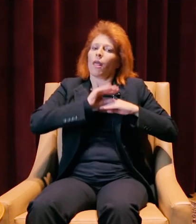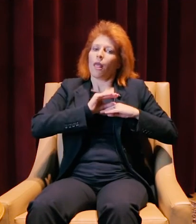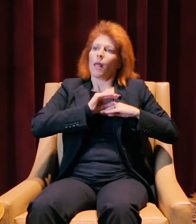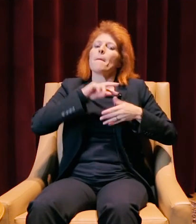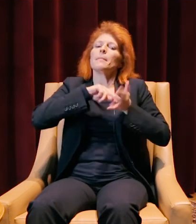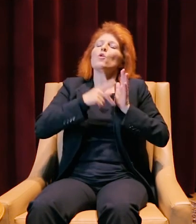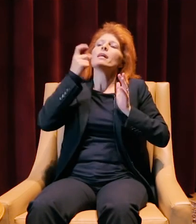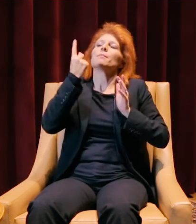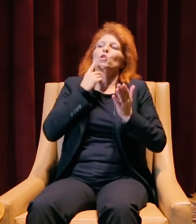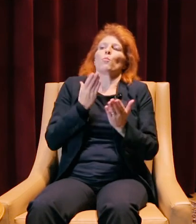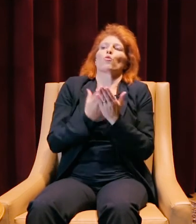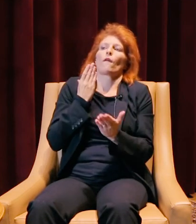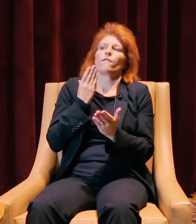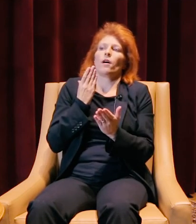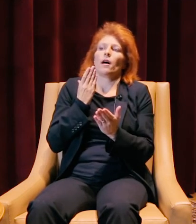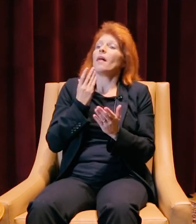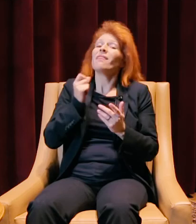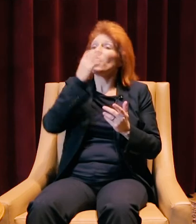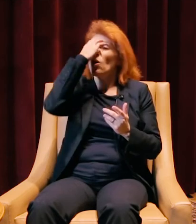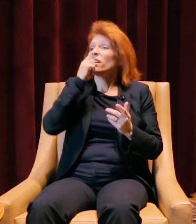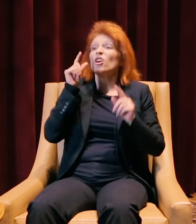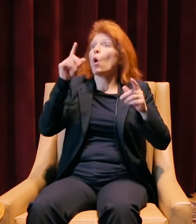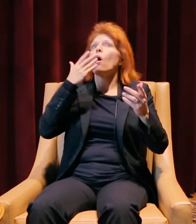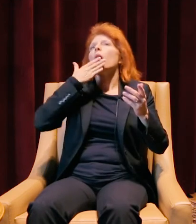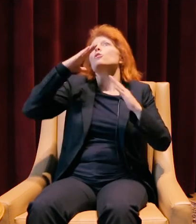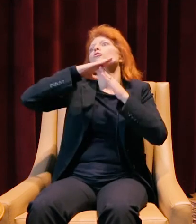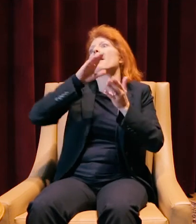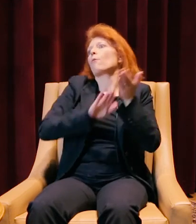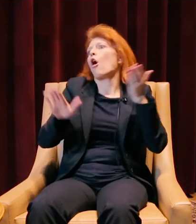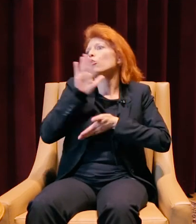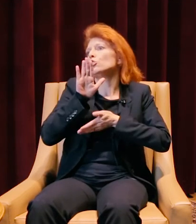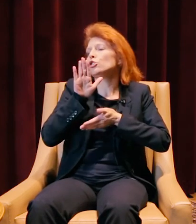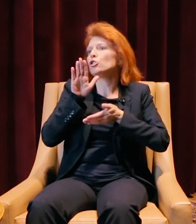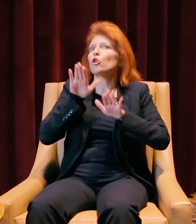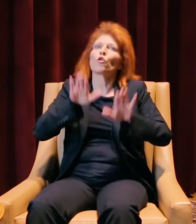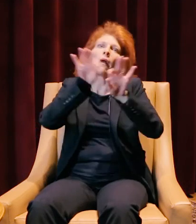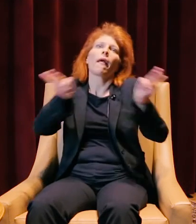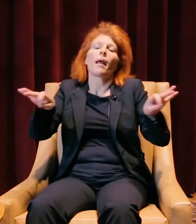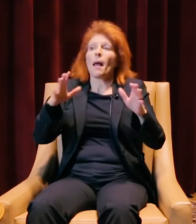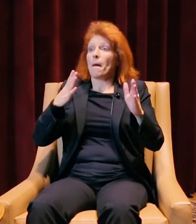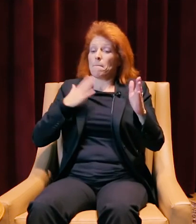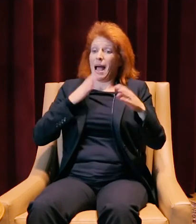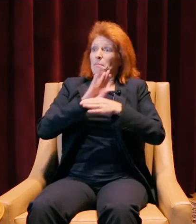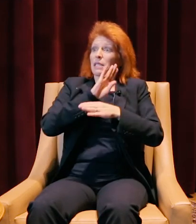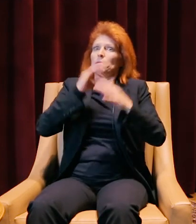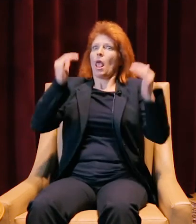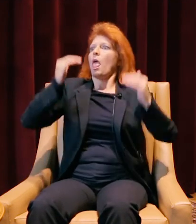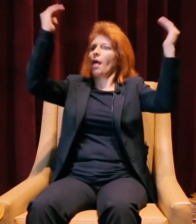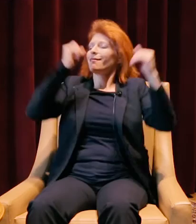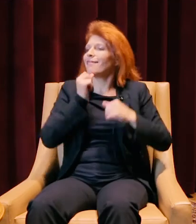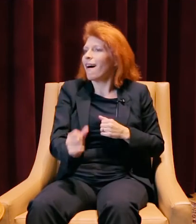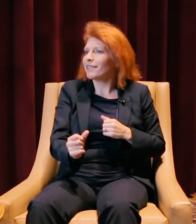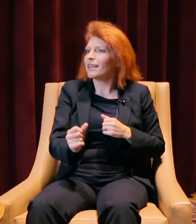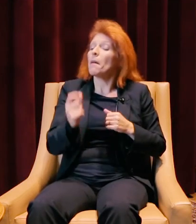something to prove. They knew I didn't go to a good college. They knew I did not have the pedigree within the industry, but I had done a good